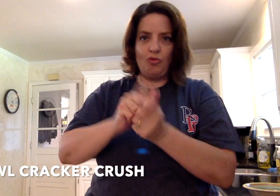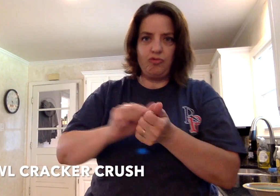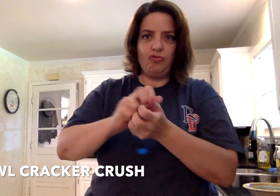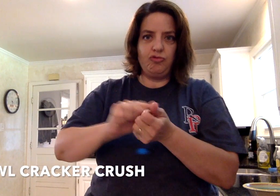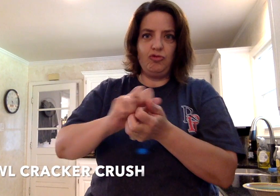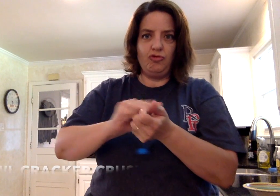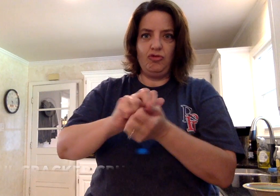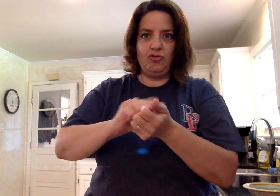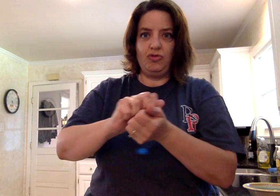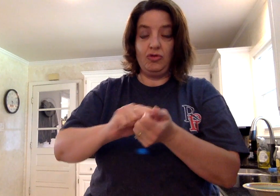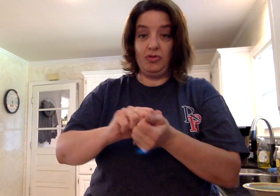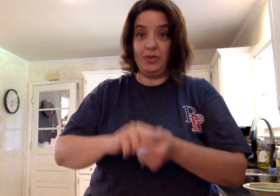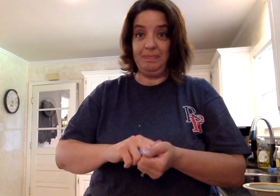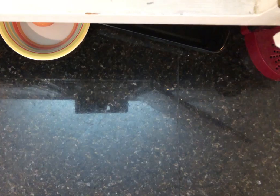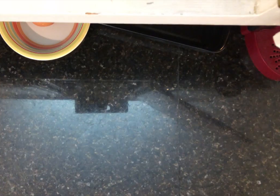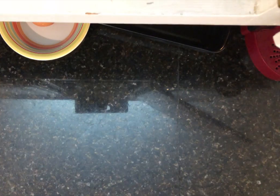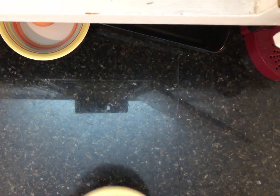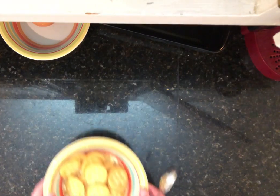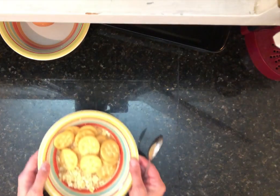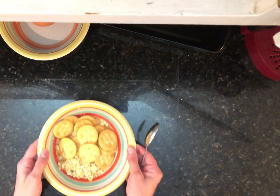crackers, crush.